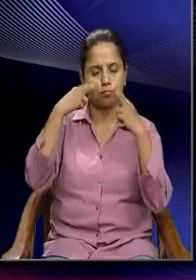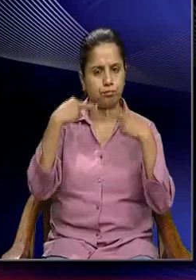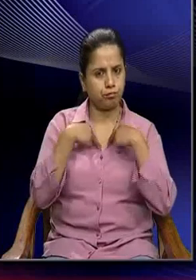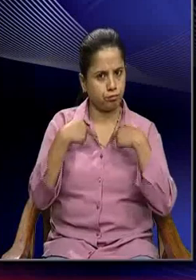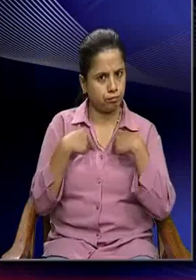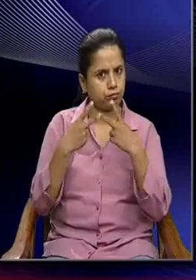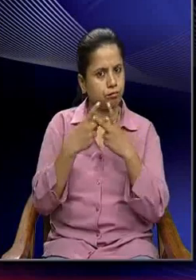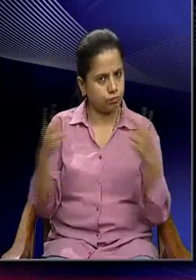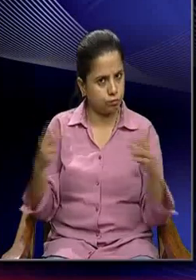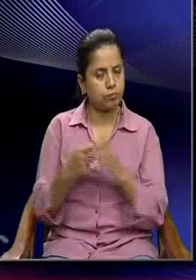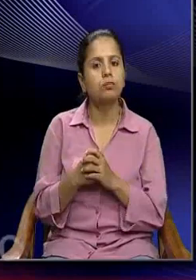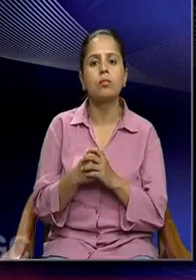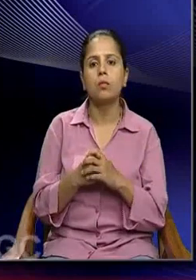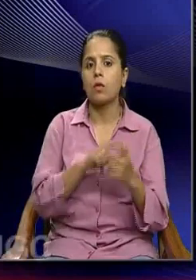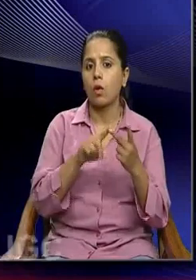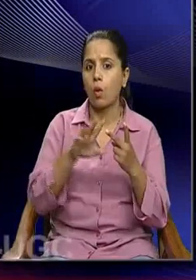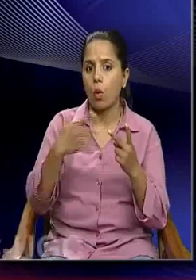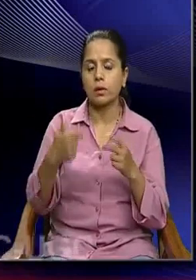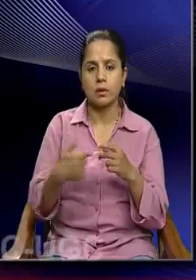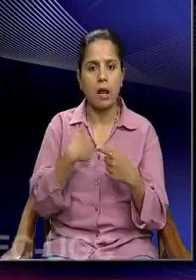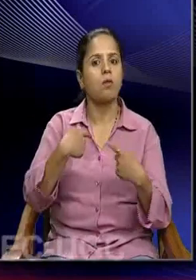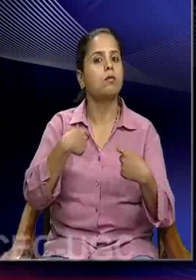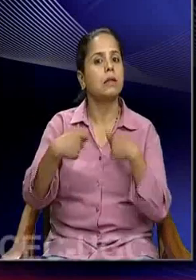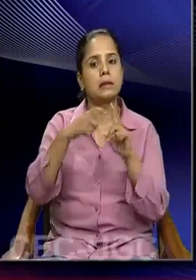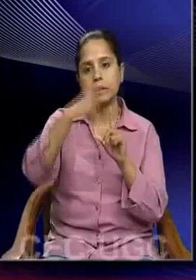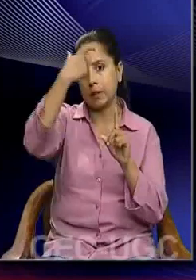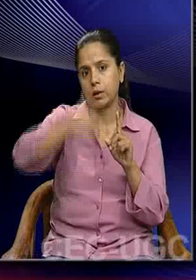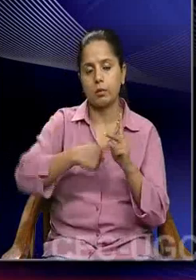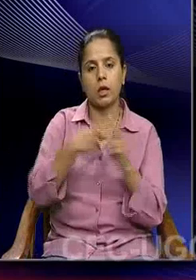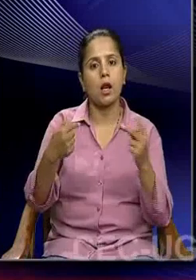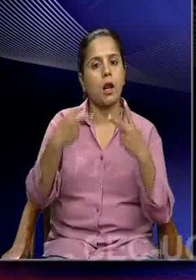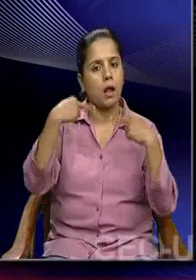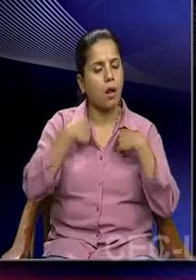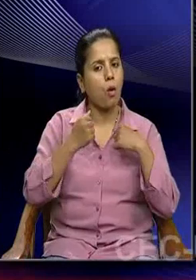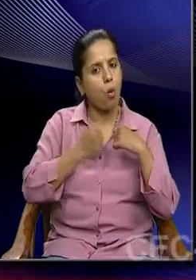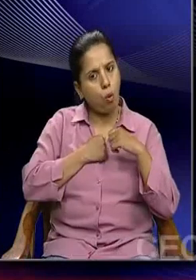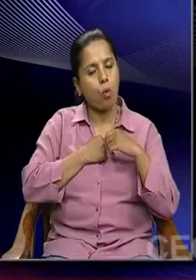observances and self-discipline of inner growth.